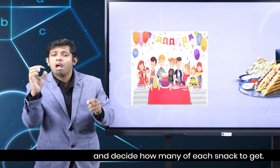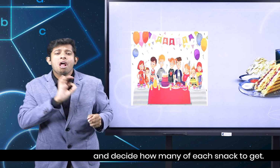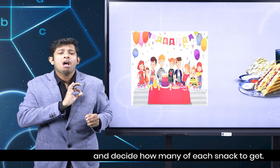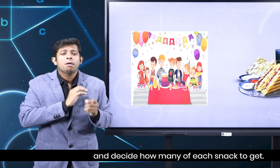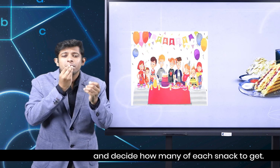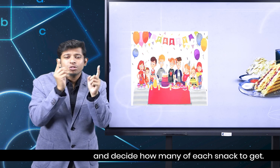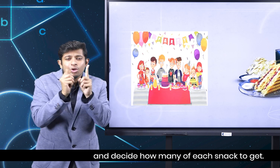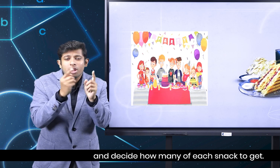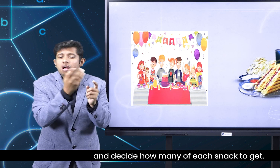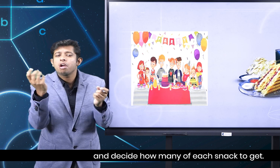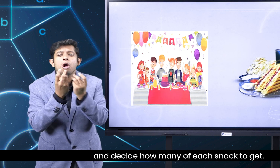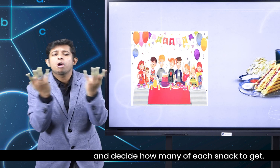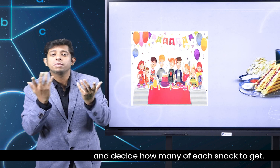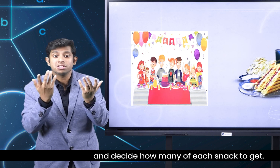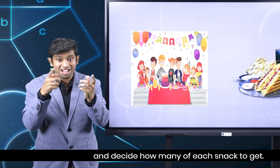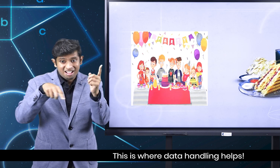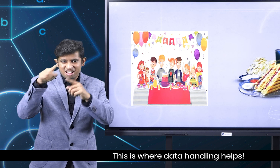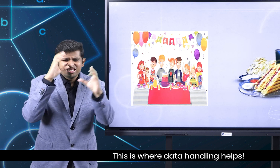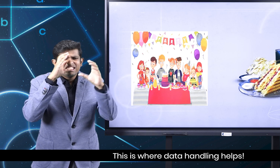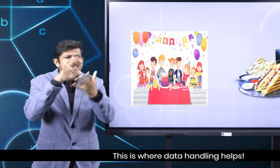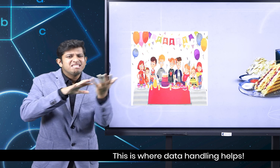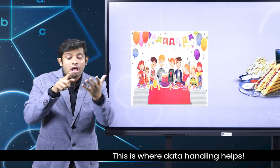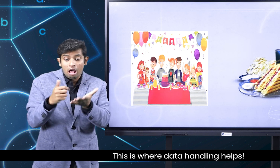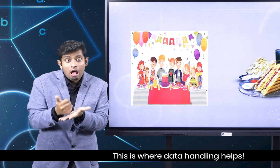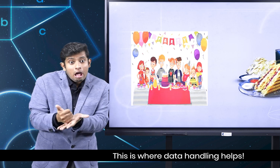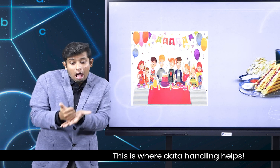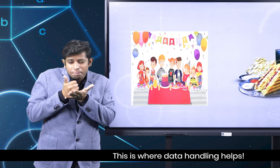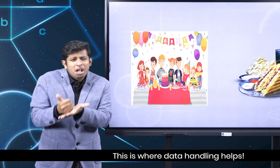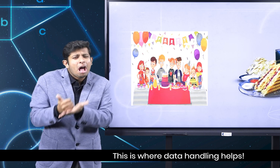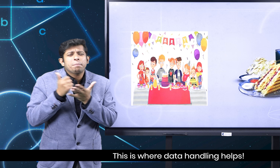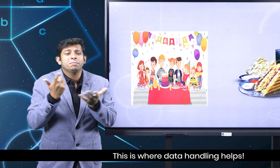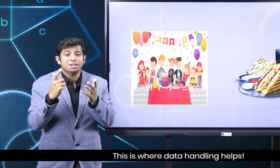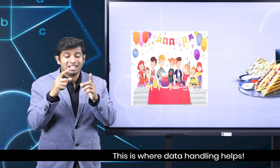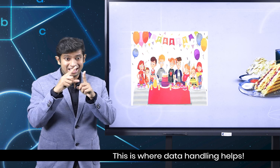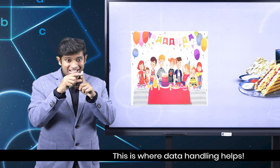many of each snack to get. This is where data handling helps.